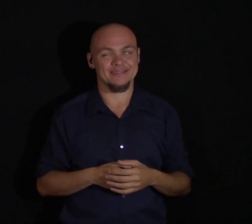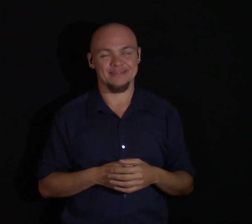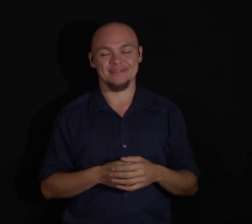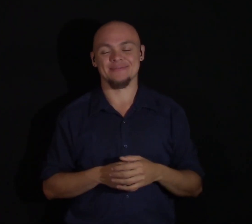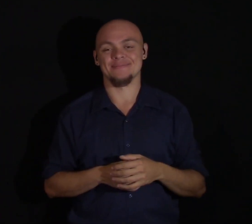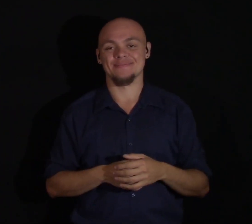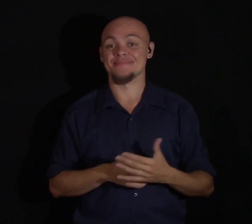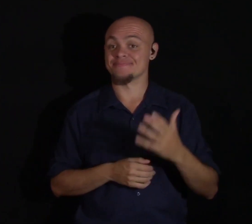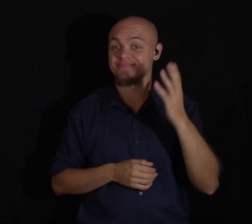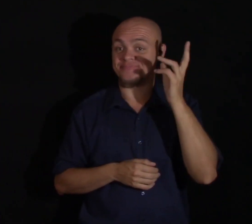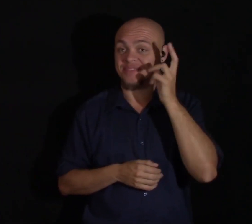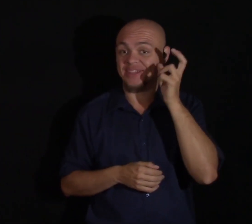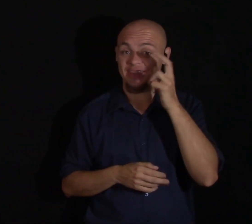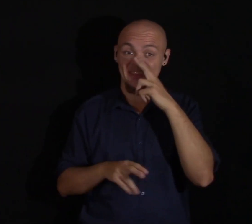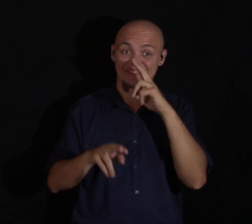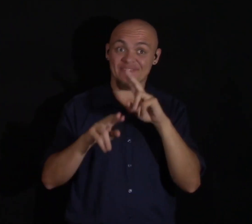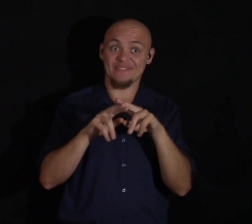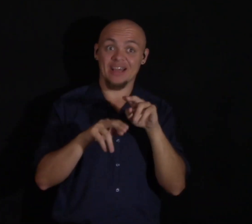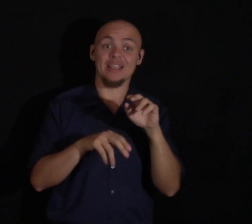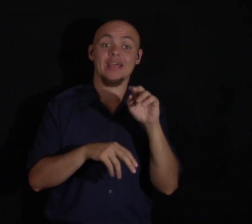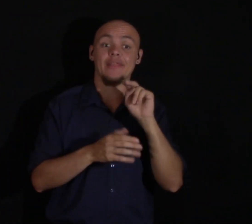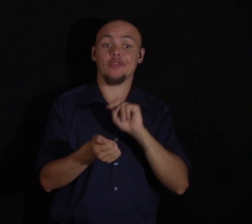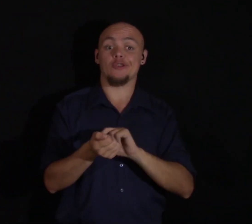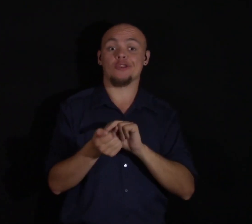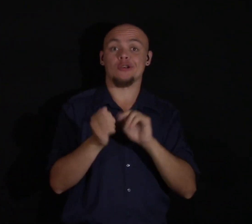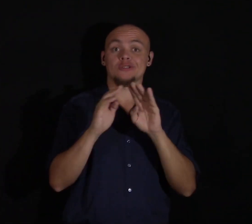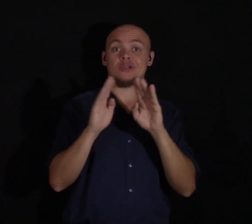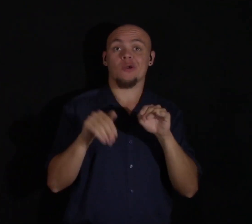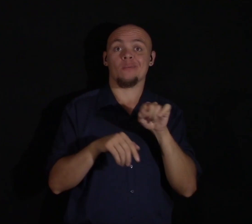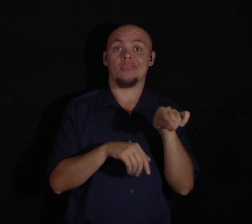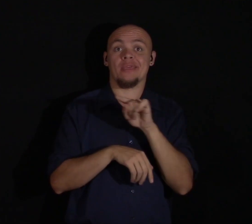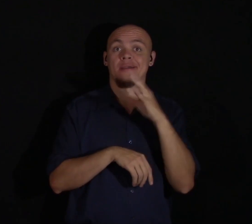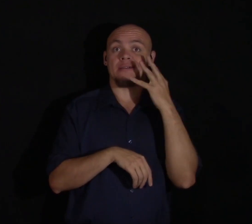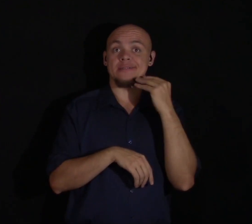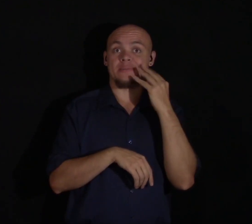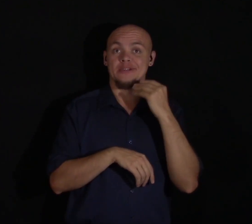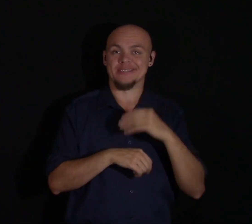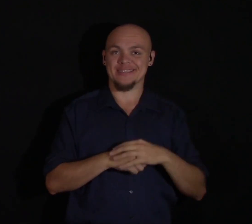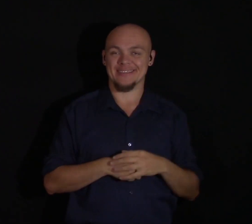I mean, we've all heard about the fun they're having in those nursing homes.